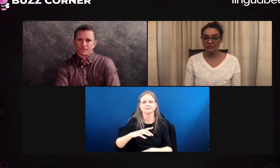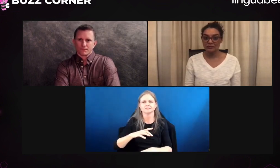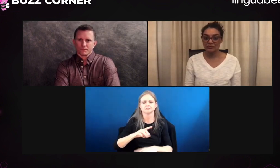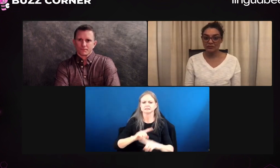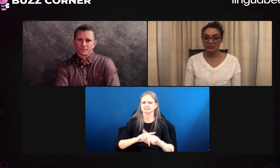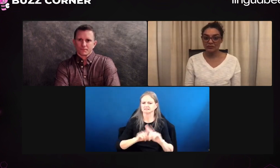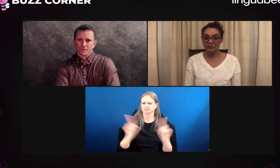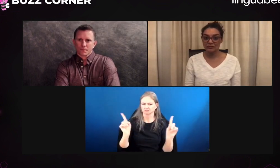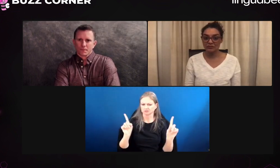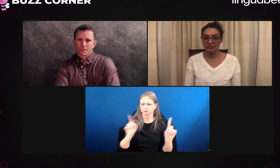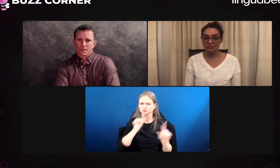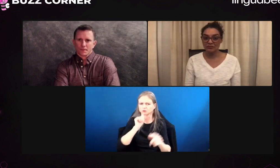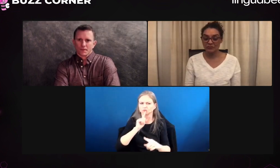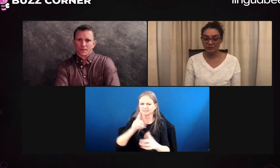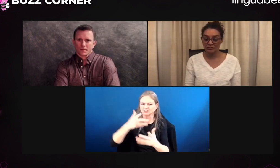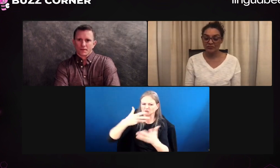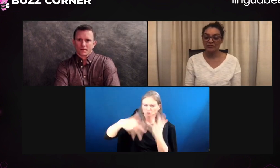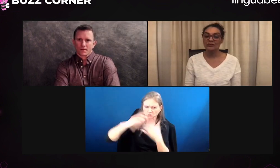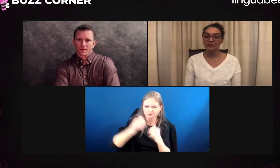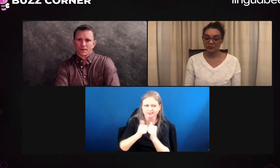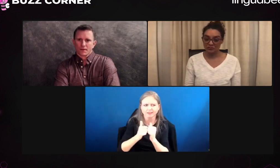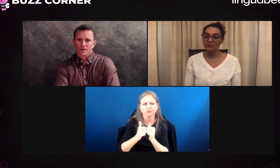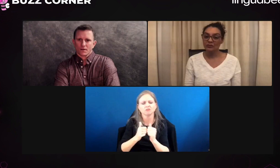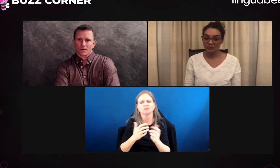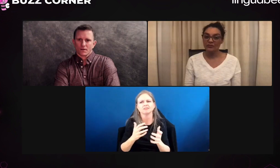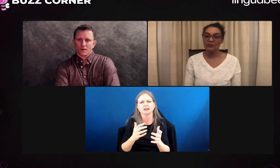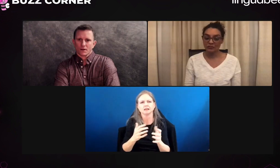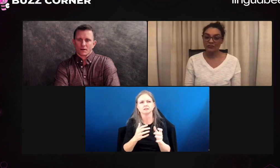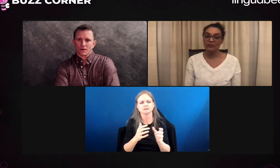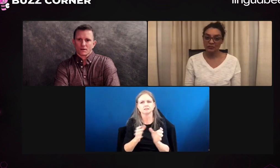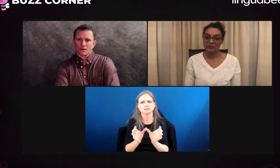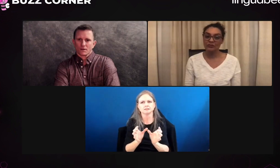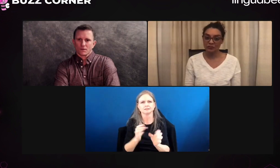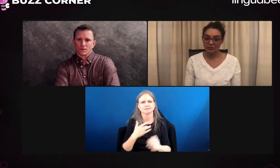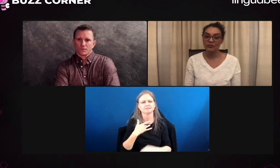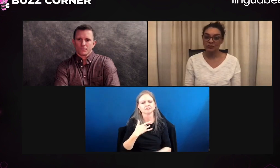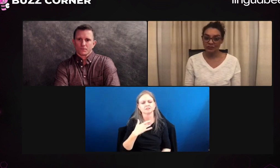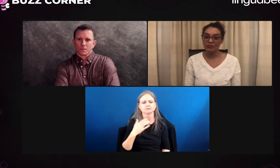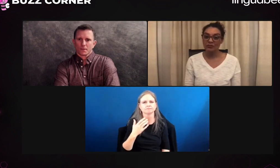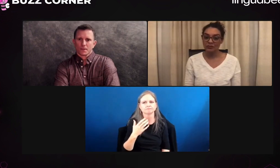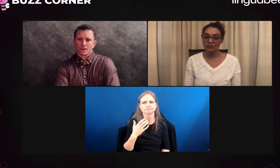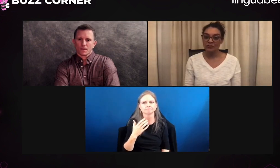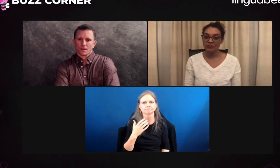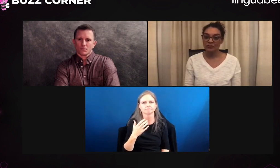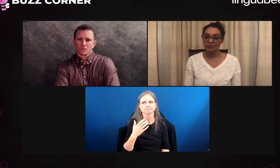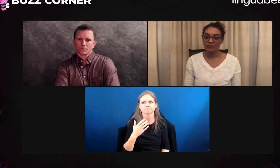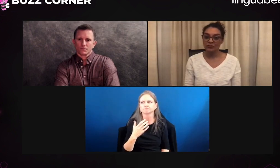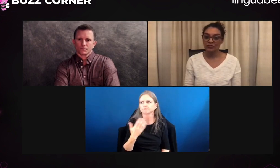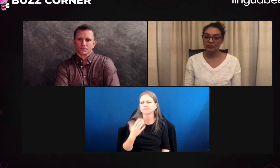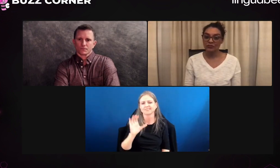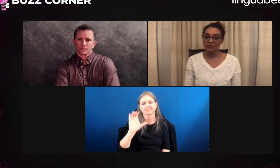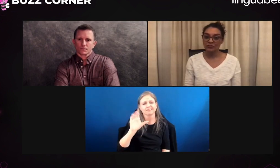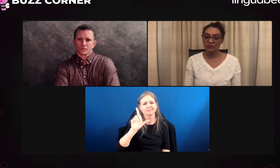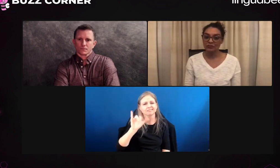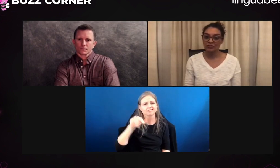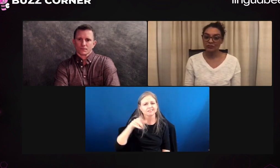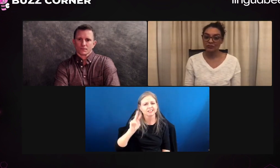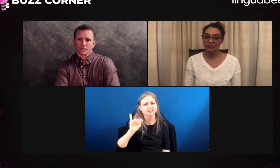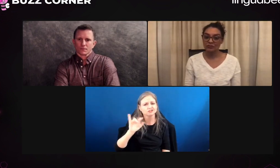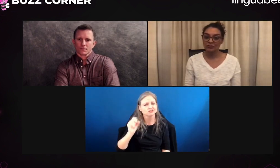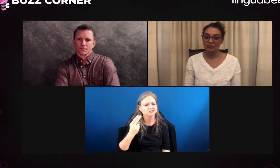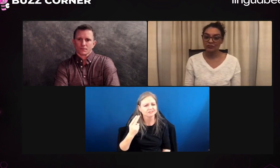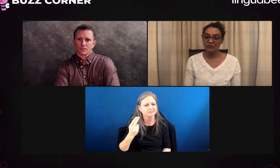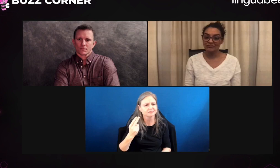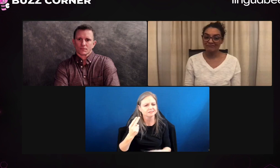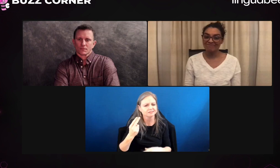integrated. There's a line there, and they don't really come together in the middle with the community.